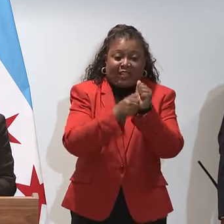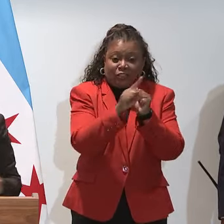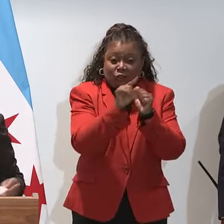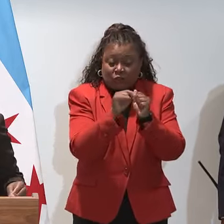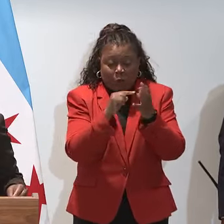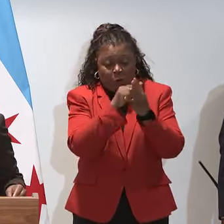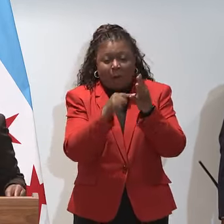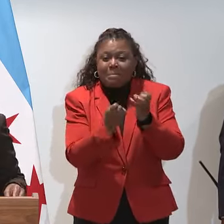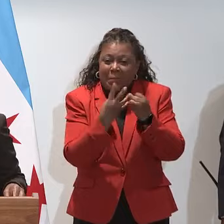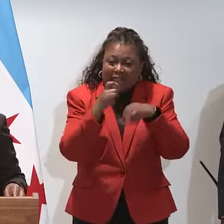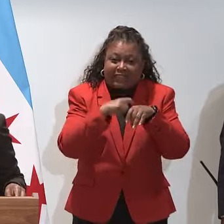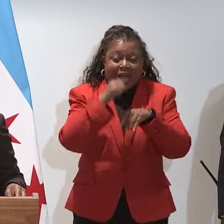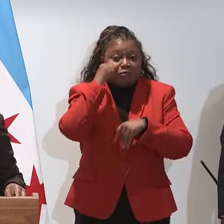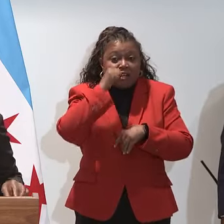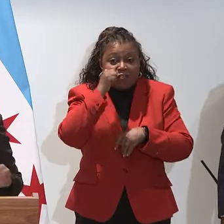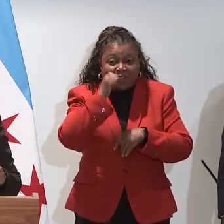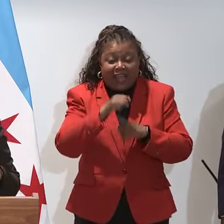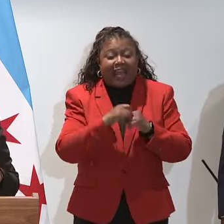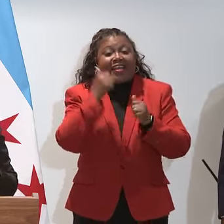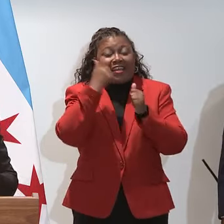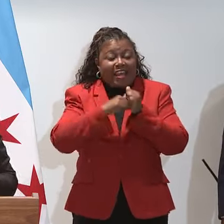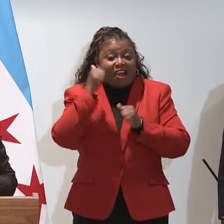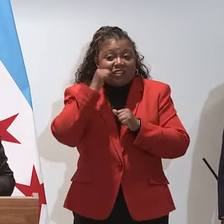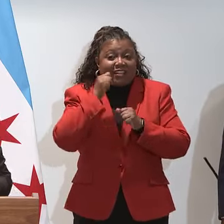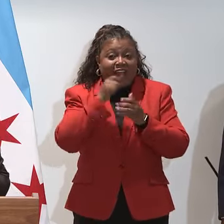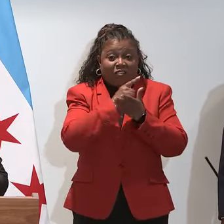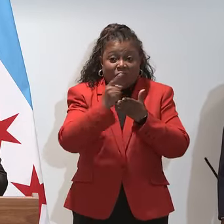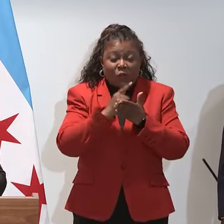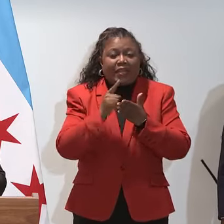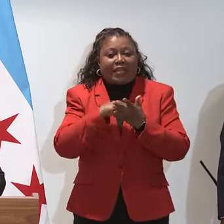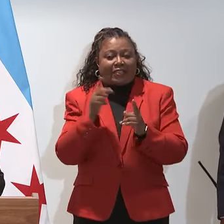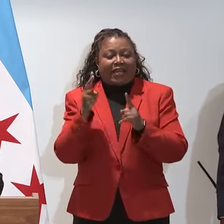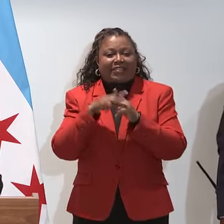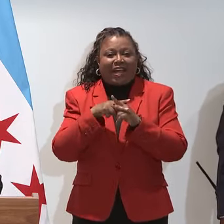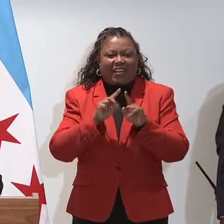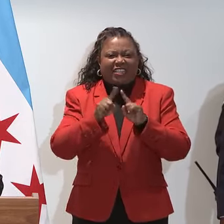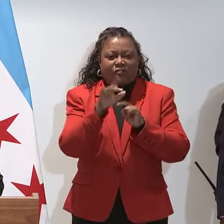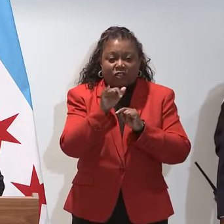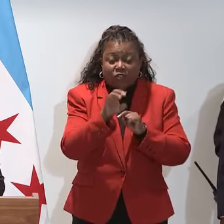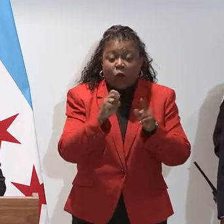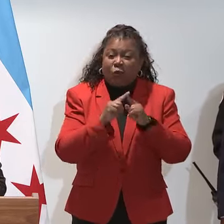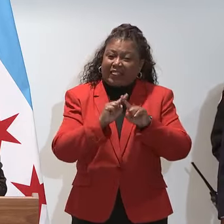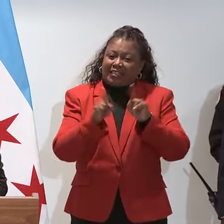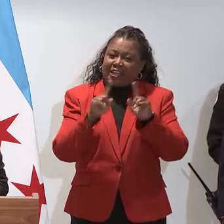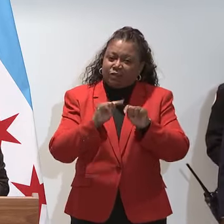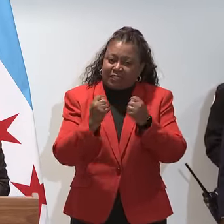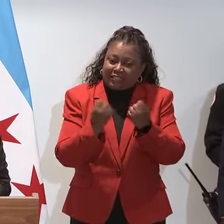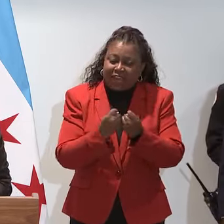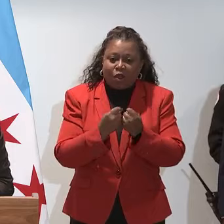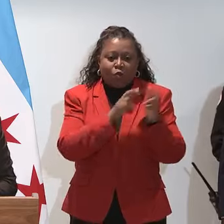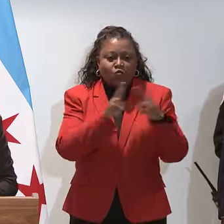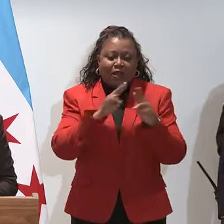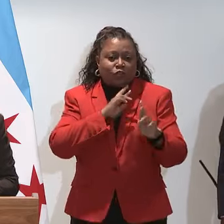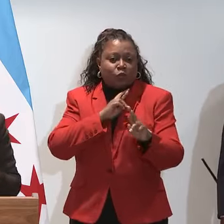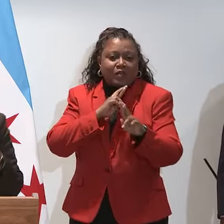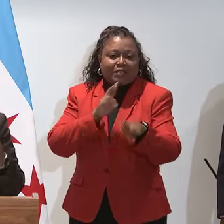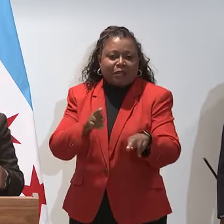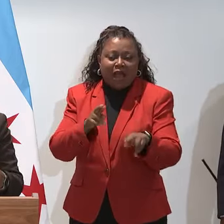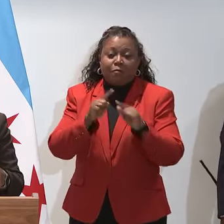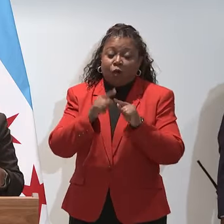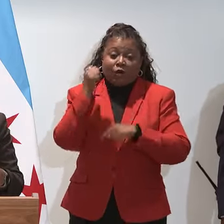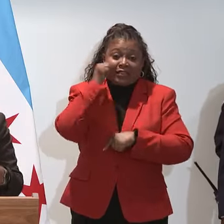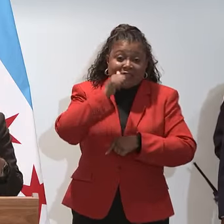zone multiple times a day. Each day of the week is assigned a different zone with a different team ready to respond